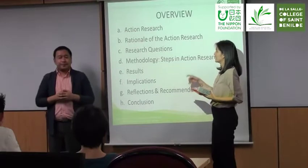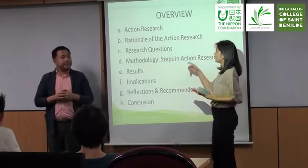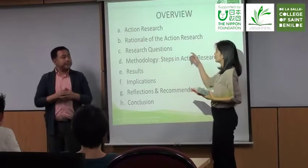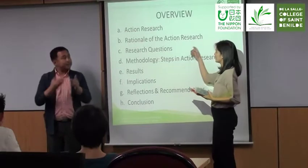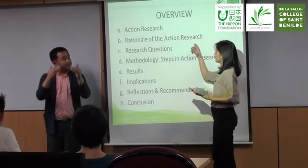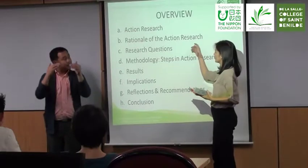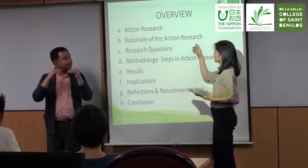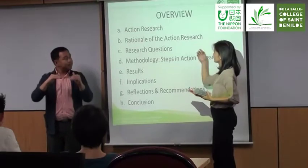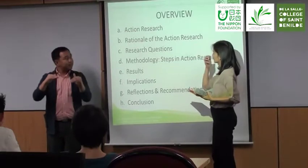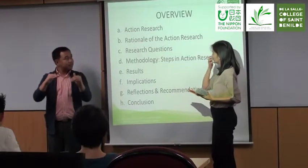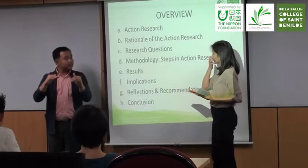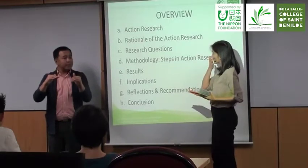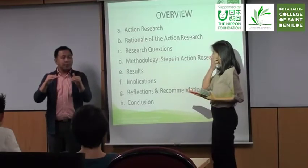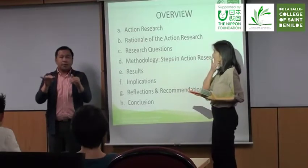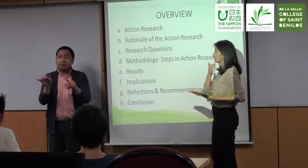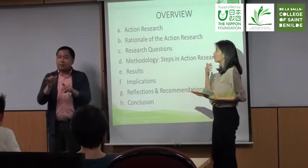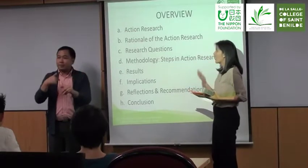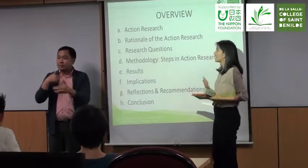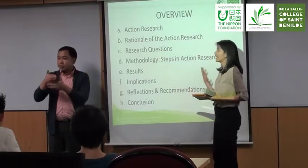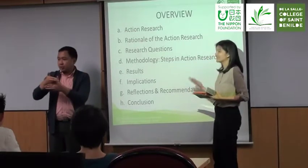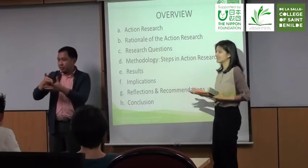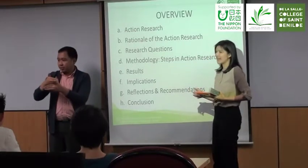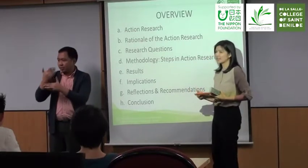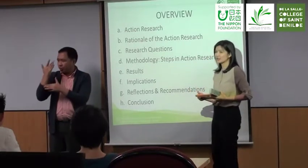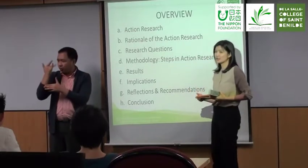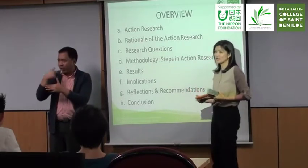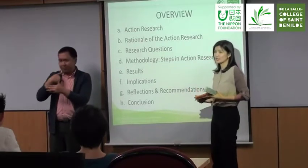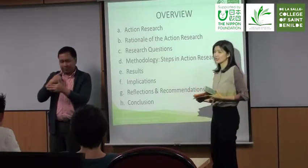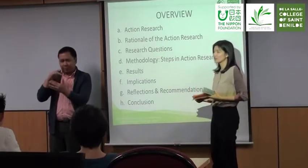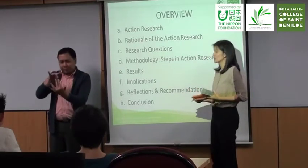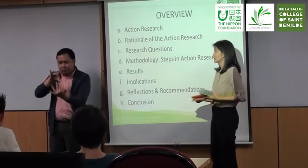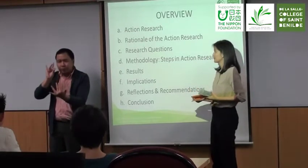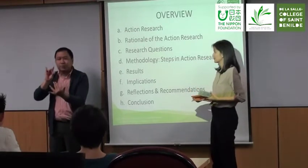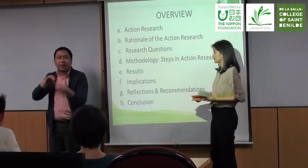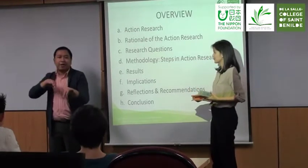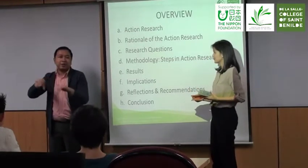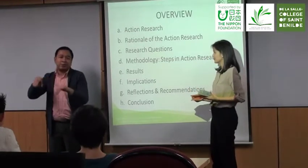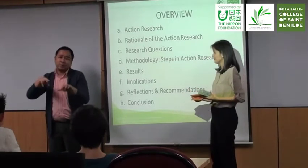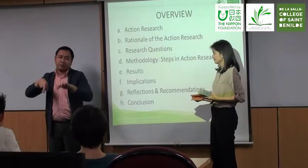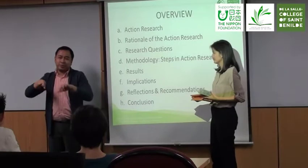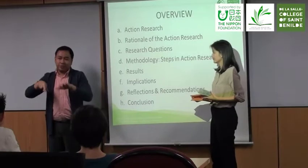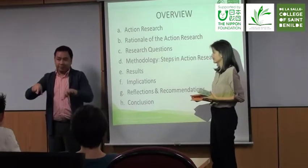And then I'll be also sharing why I did action research.